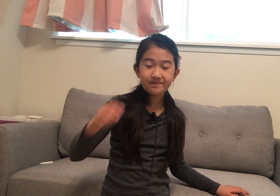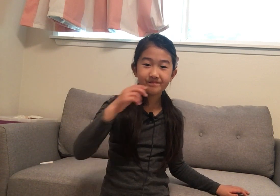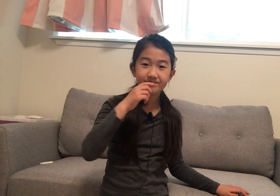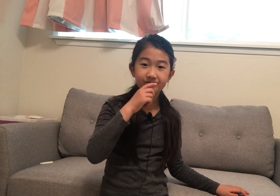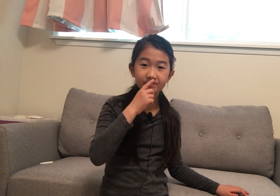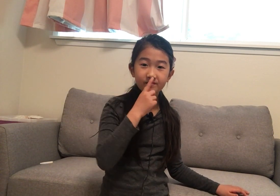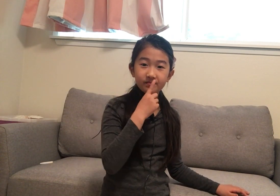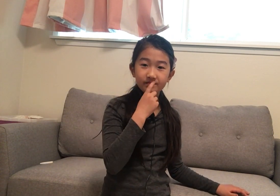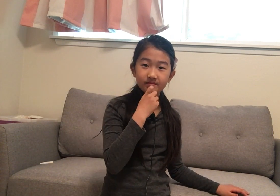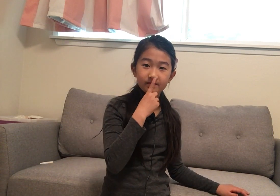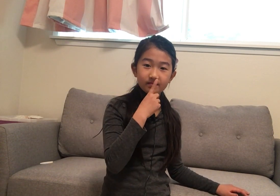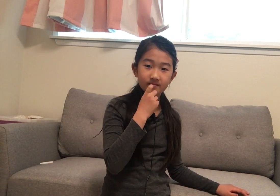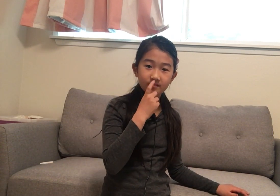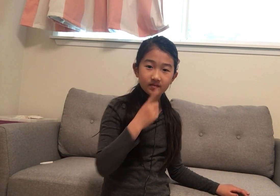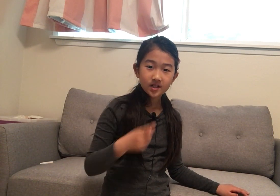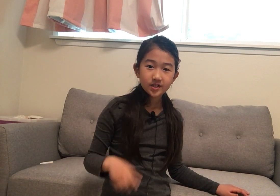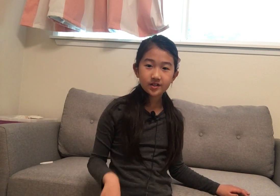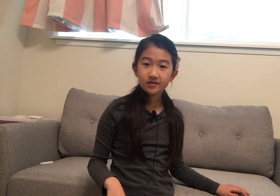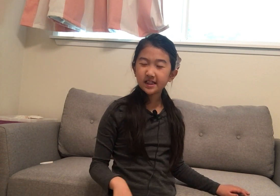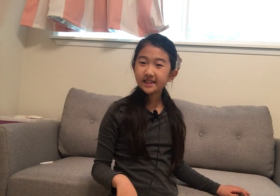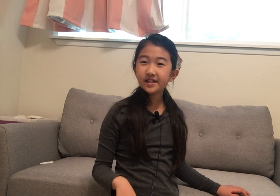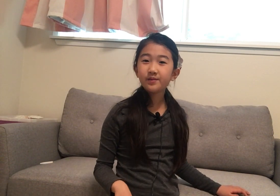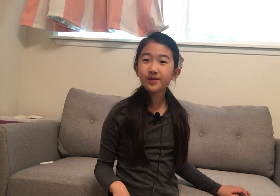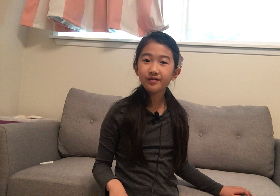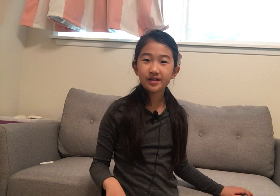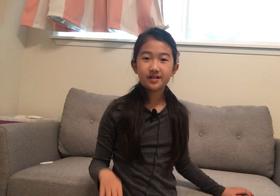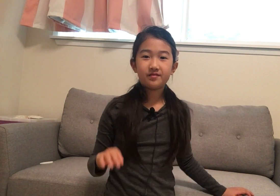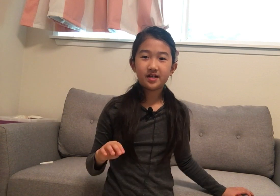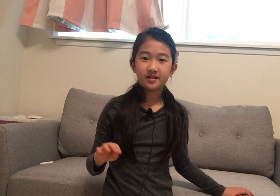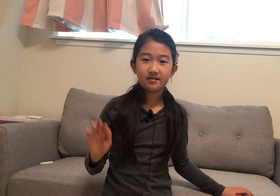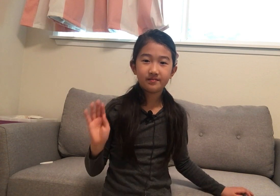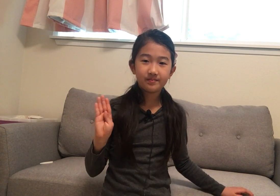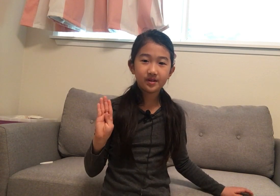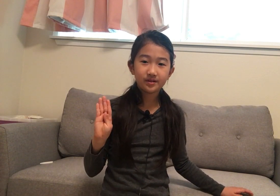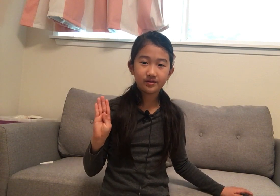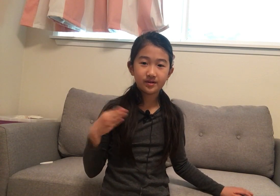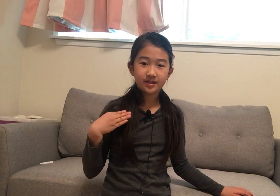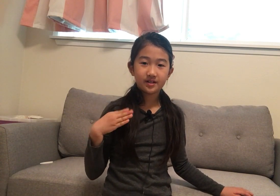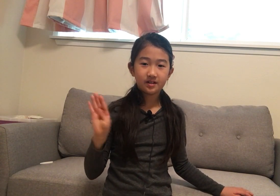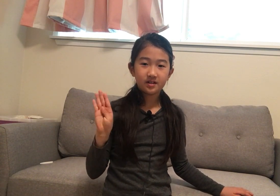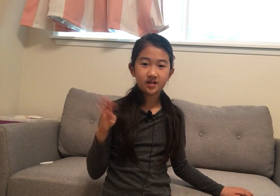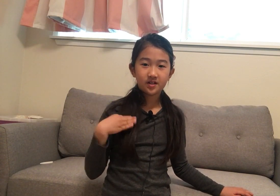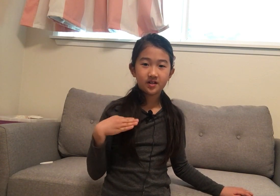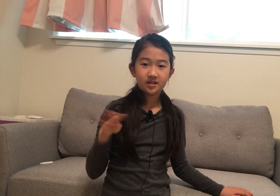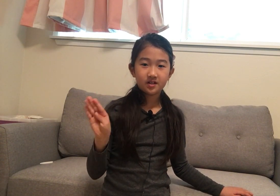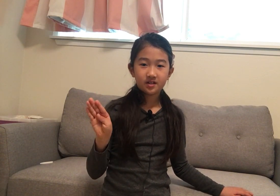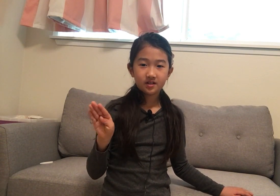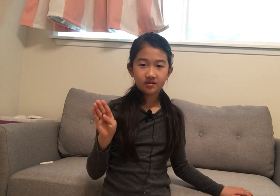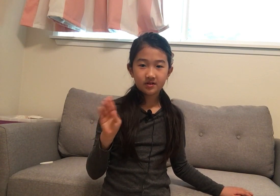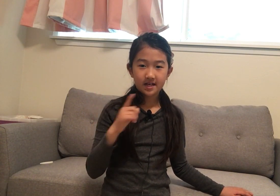so let's do blue and then red blue red